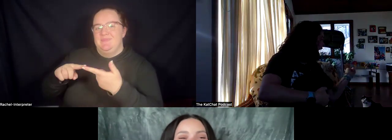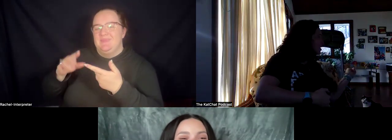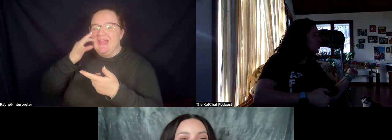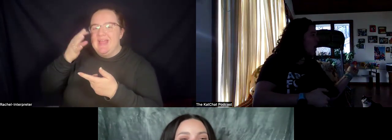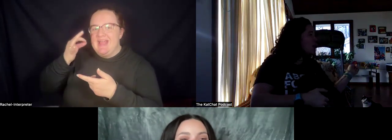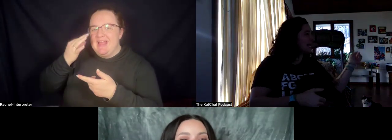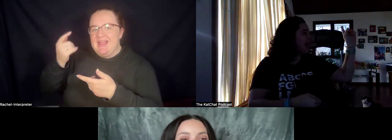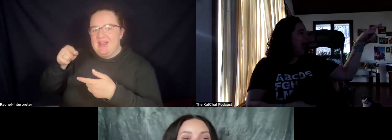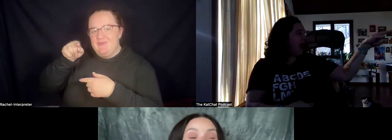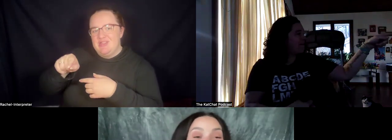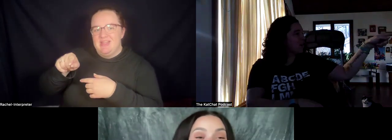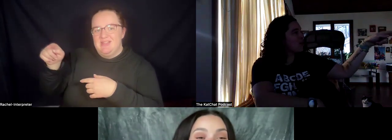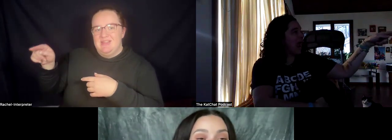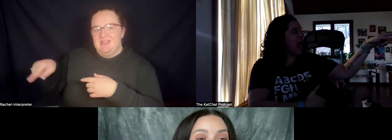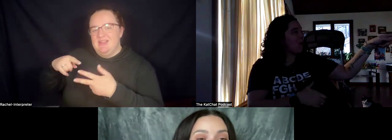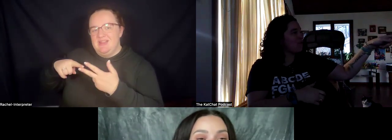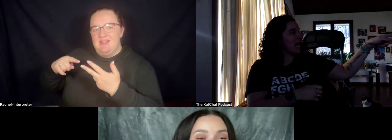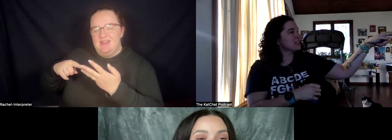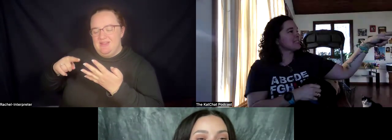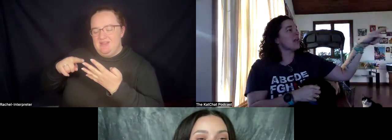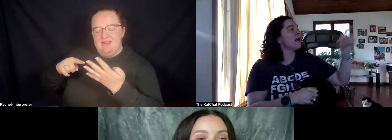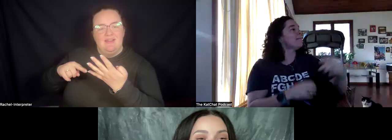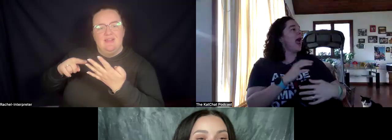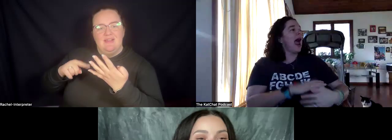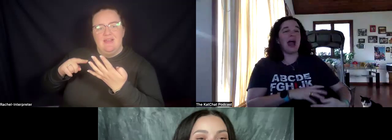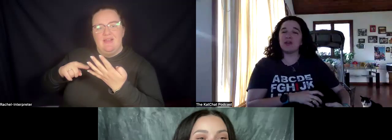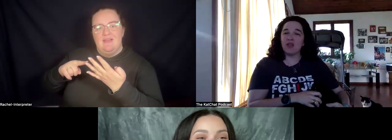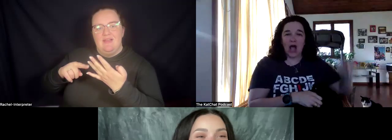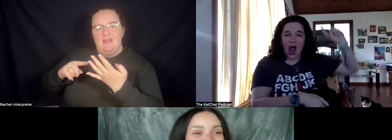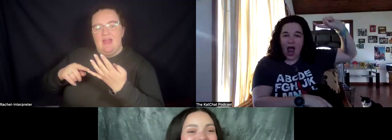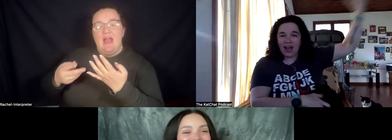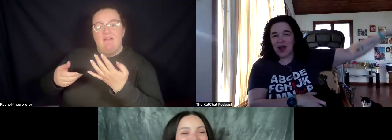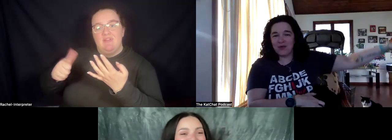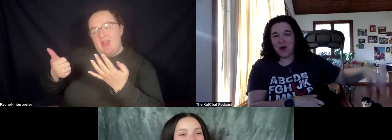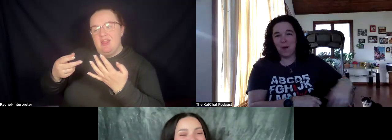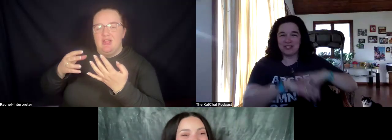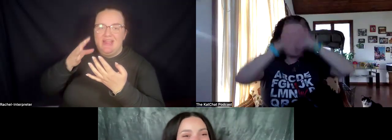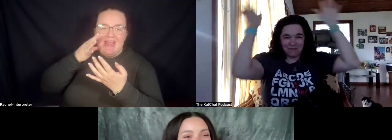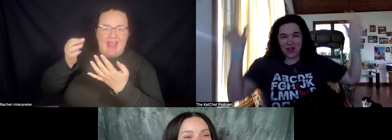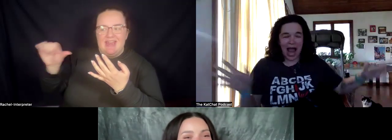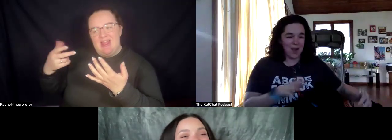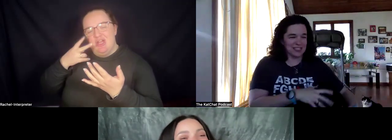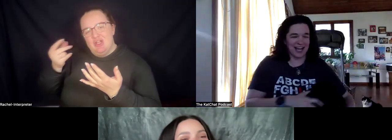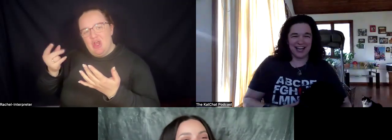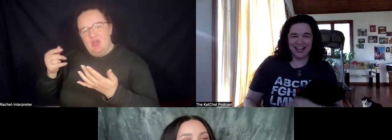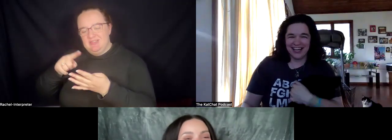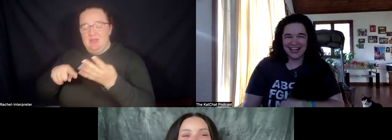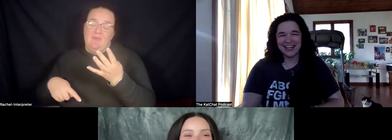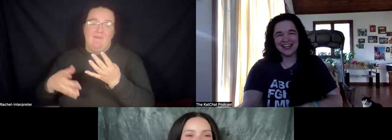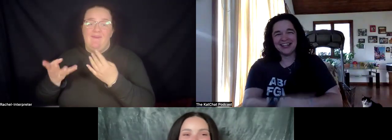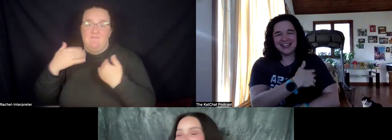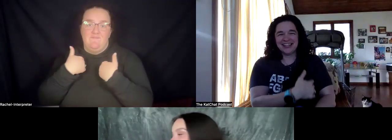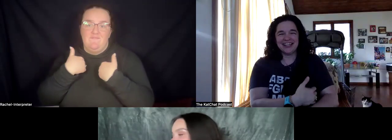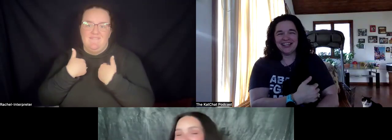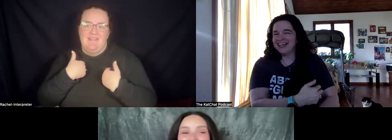cat over there, Oh, Charlie. I have oh another cat yes. over there, Salem. I have another dog in the other room. So it's a full house. I